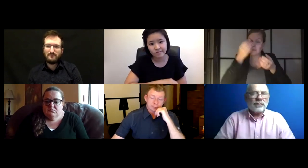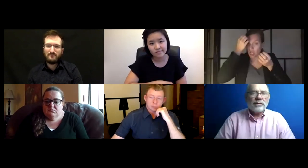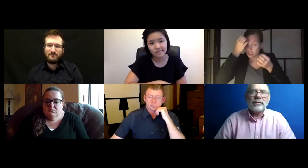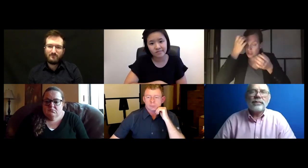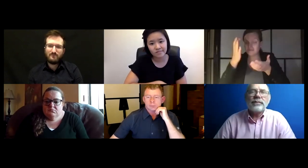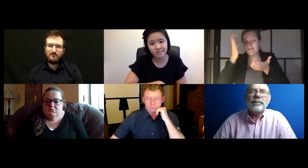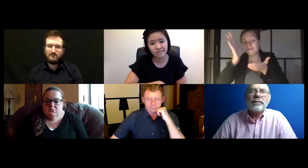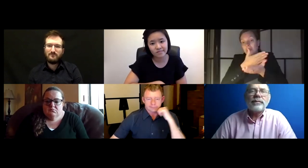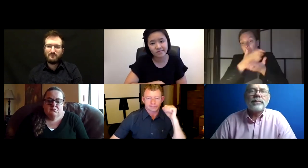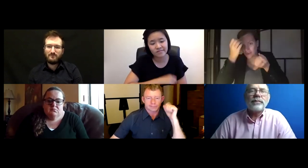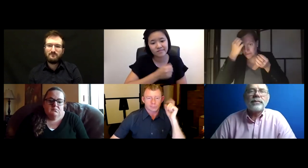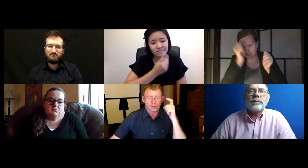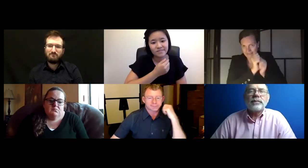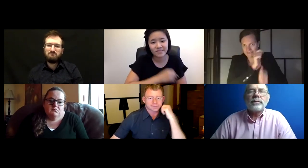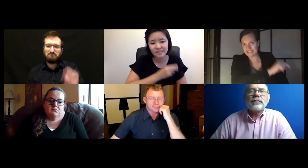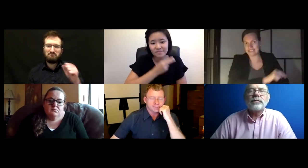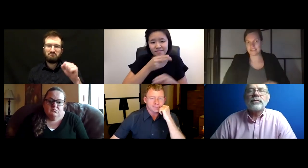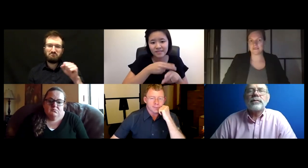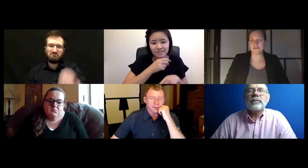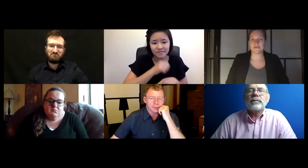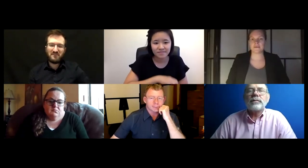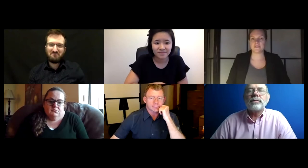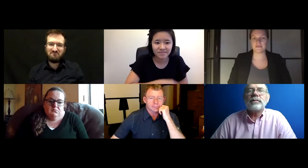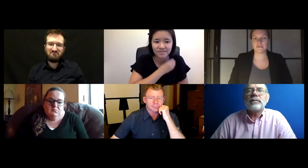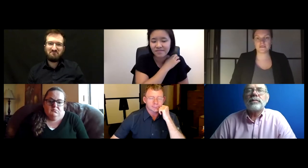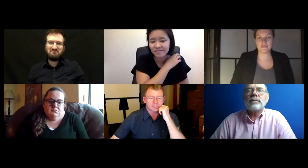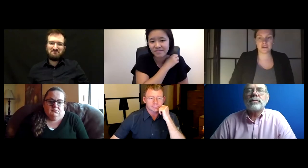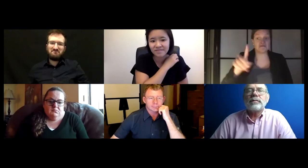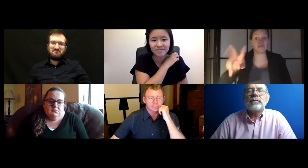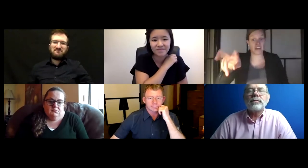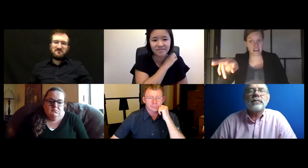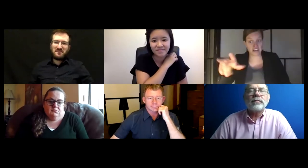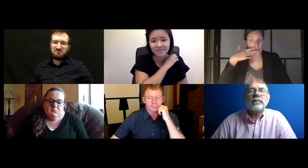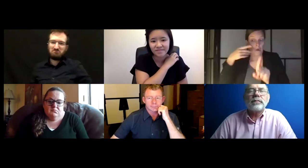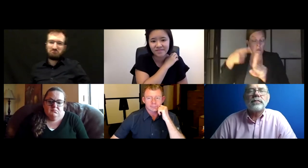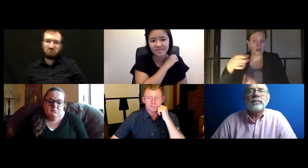need to have access to that shared information mm-hmm. as well. Mm-hmm. I agree.